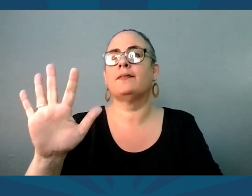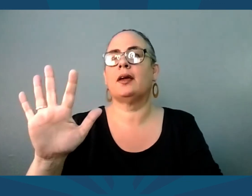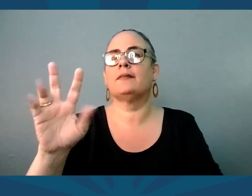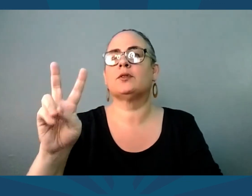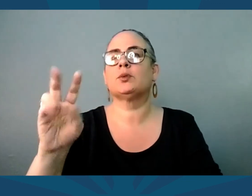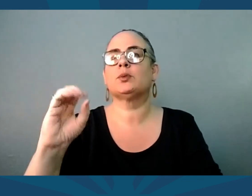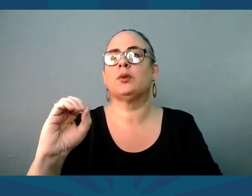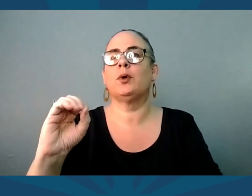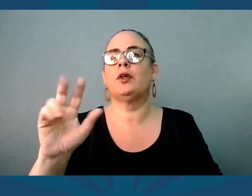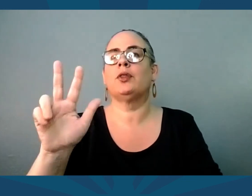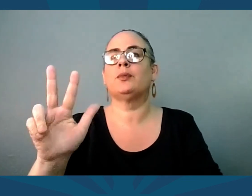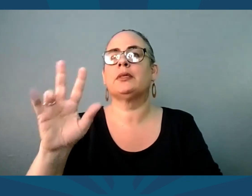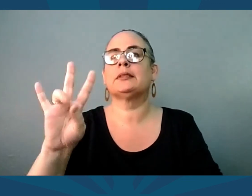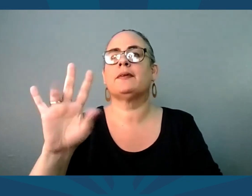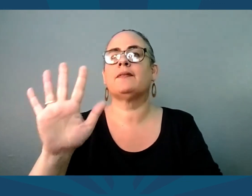TTY